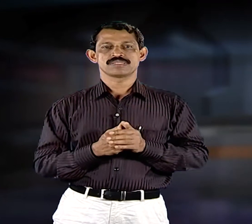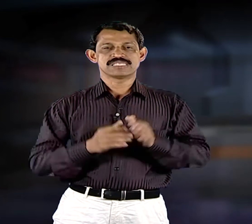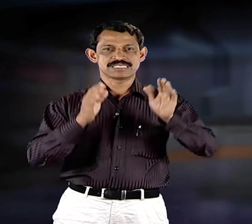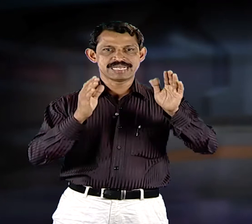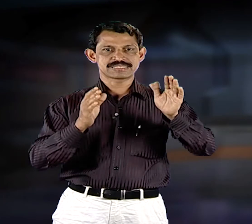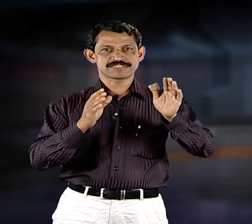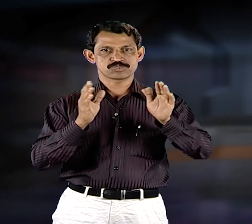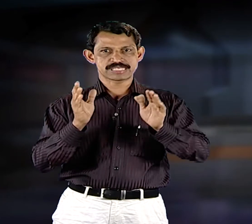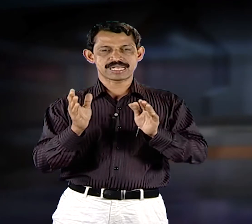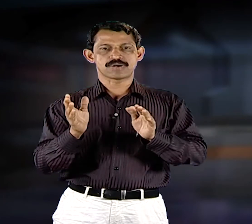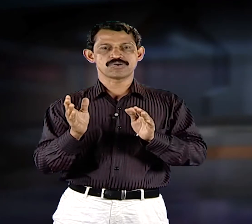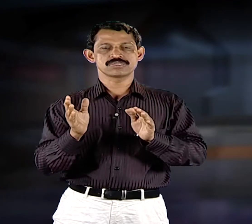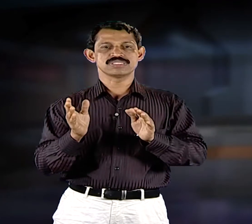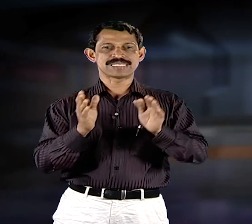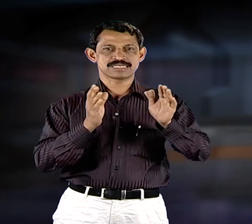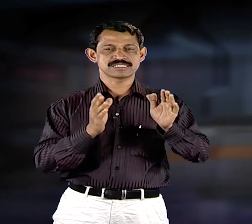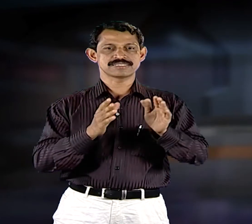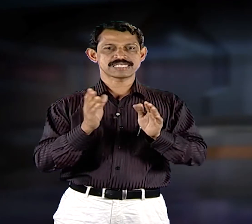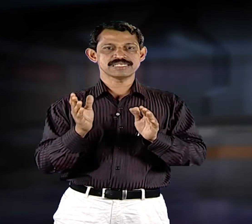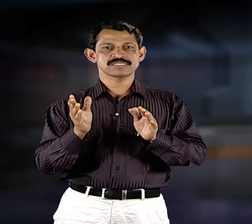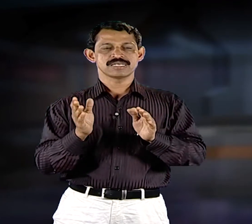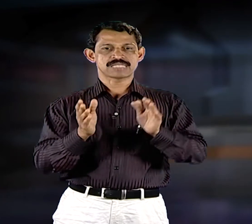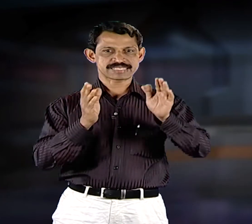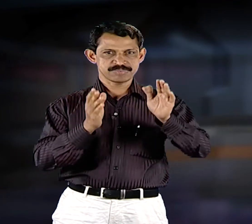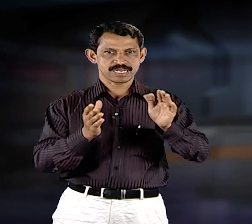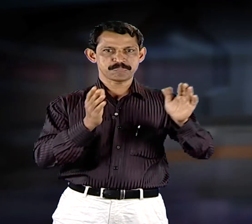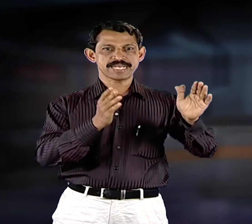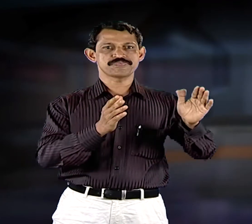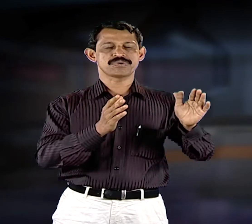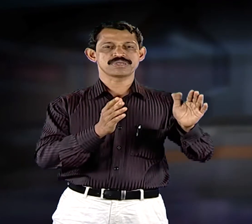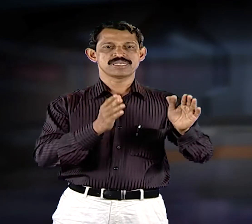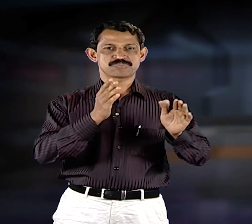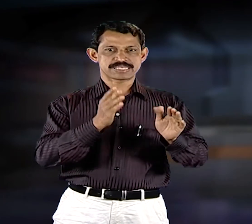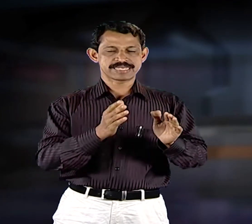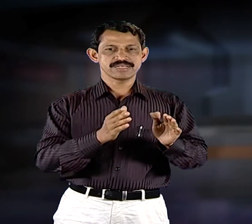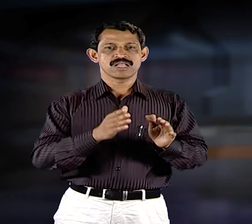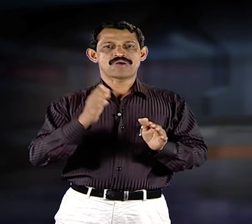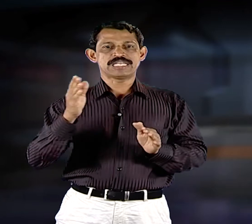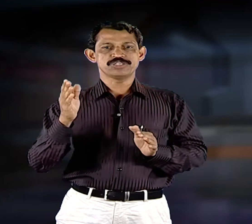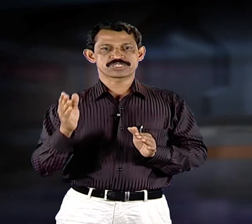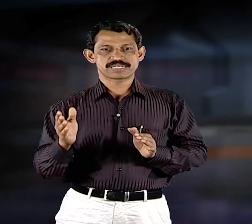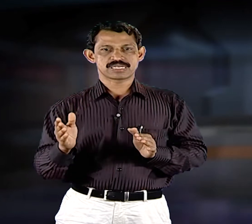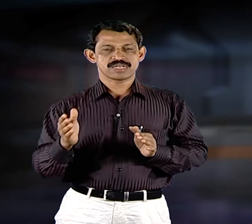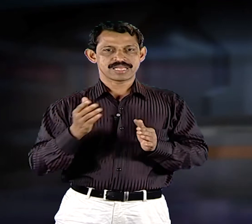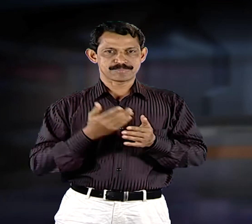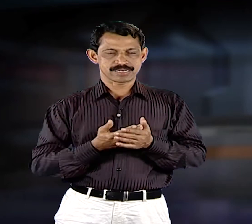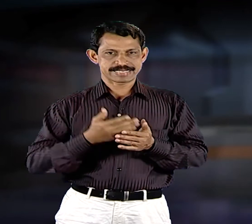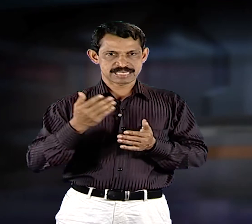This leads us to think about the methods and techniques that can be applied for spreading value education among